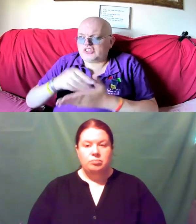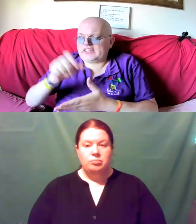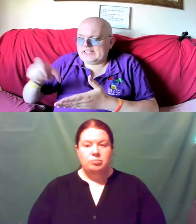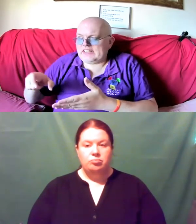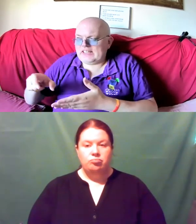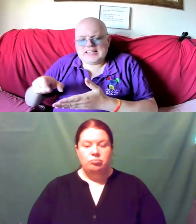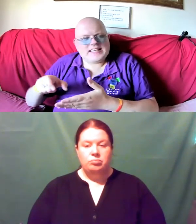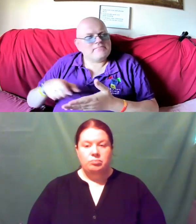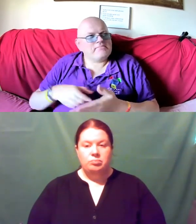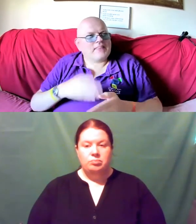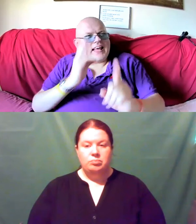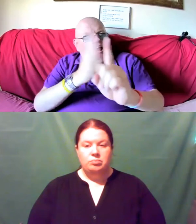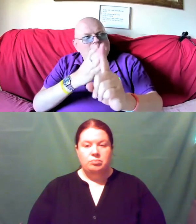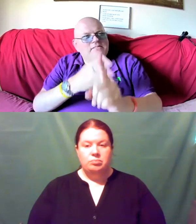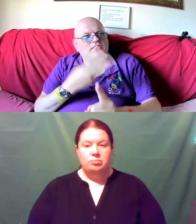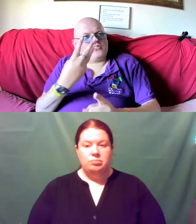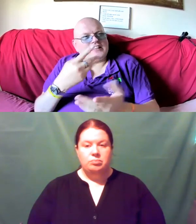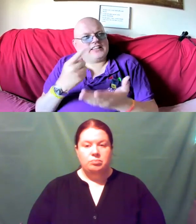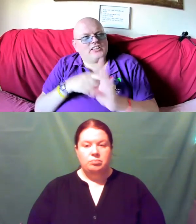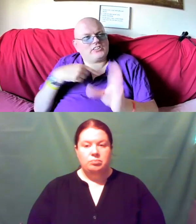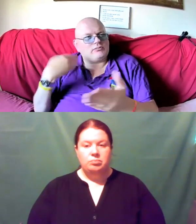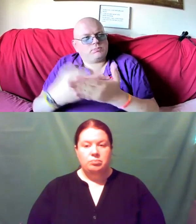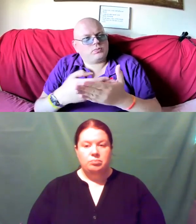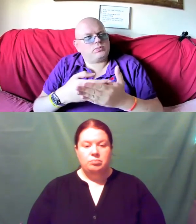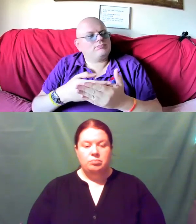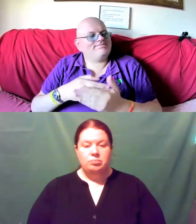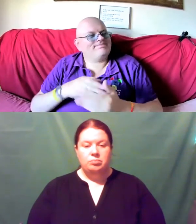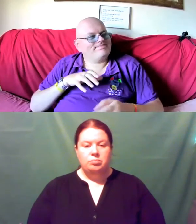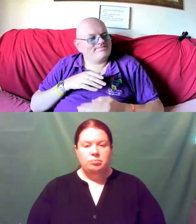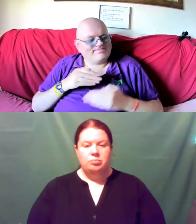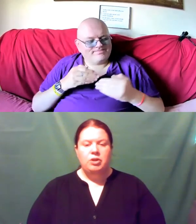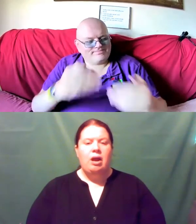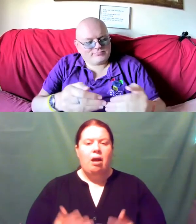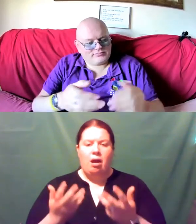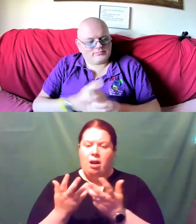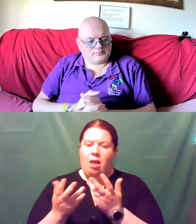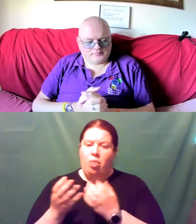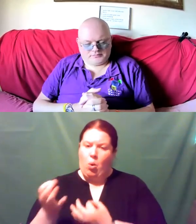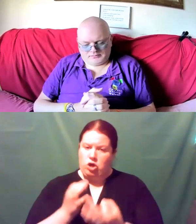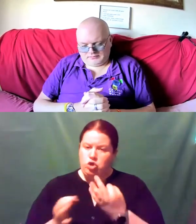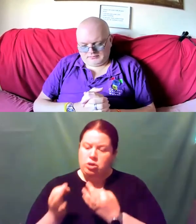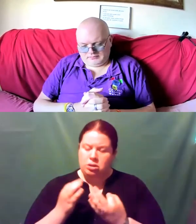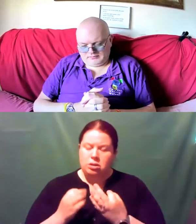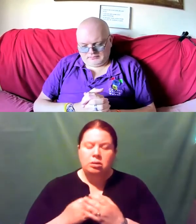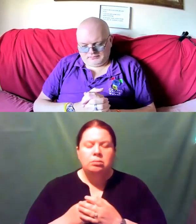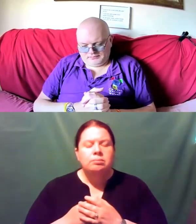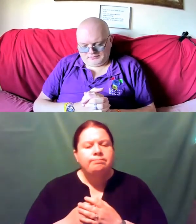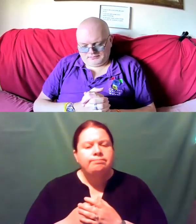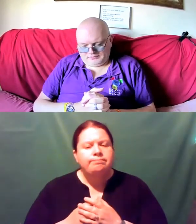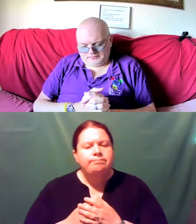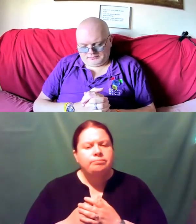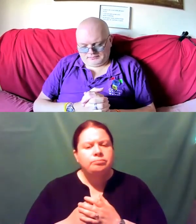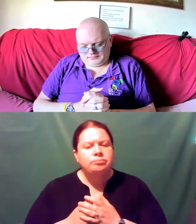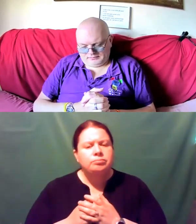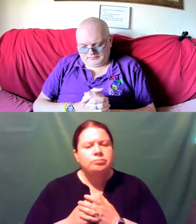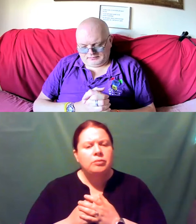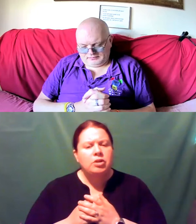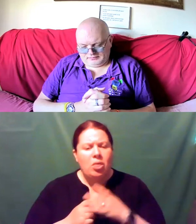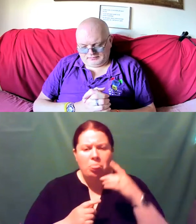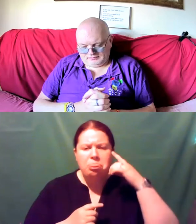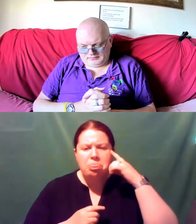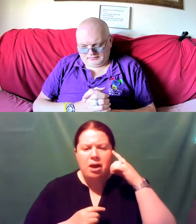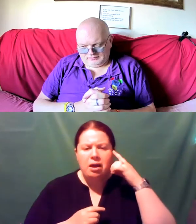take forward over the next 3 years or so. Yeah. I'm following up on another question that's been asked. Do you think that, you know, are we, is there, do you think there